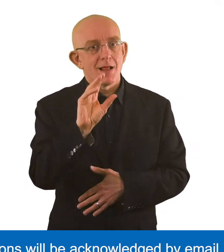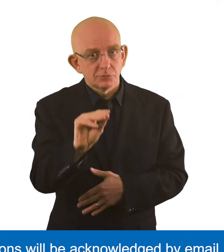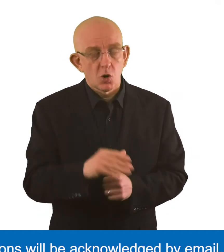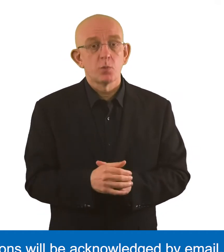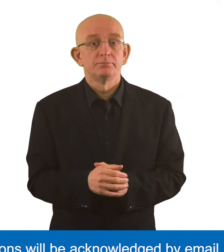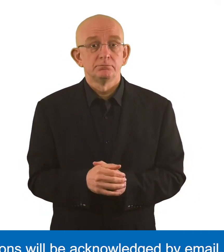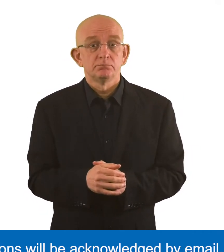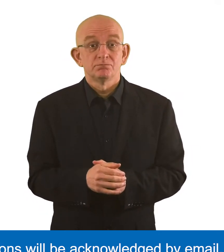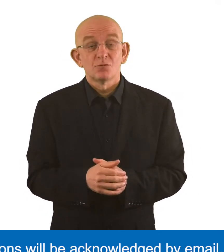due course.